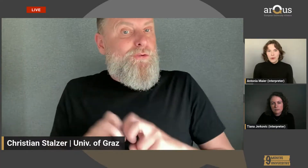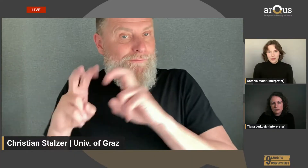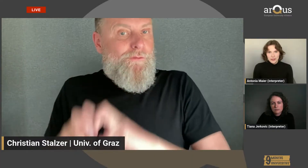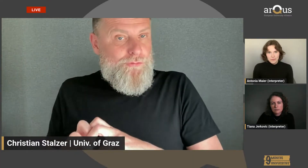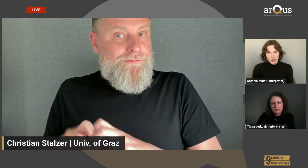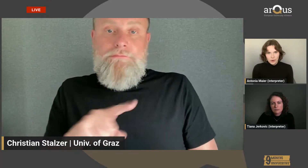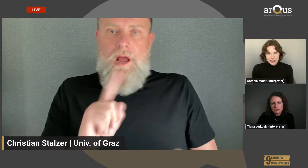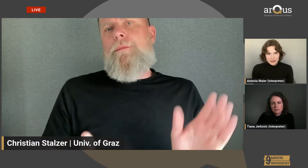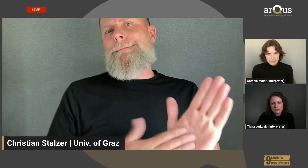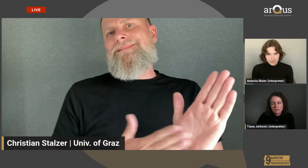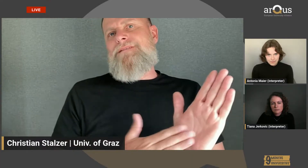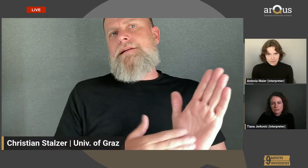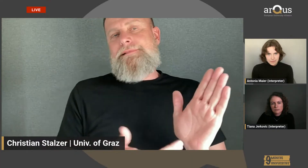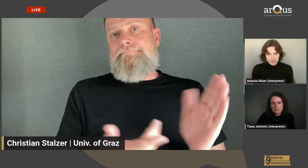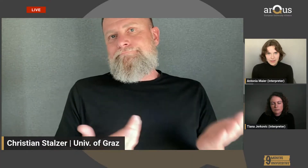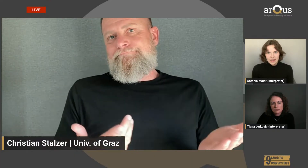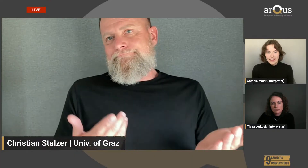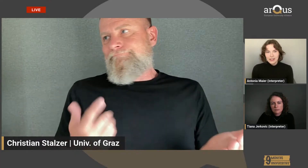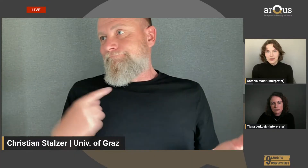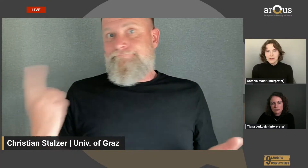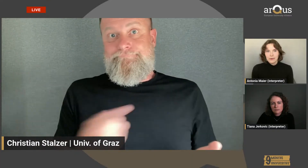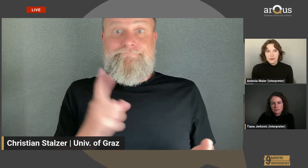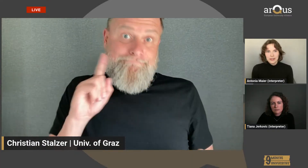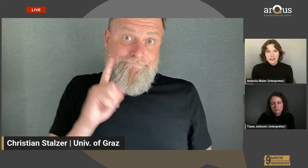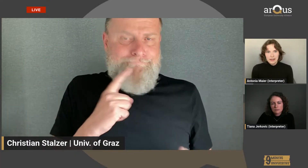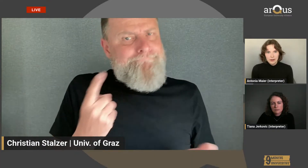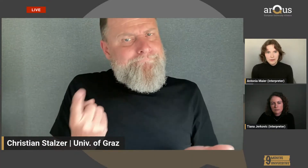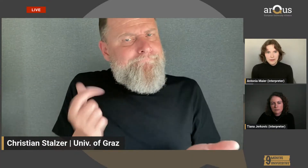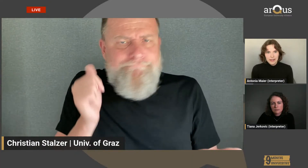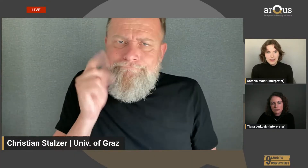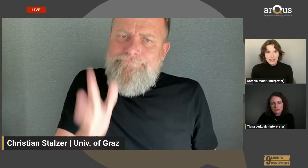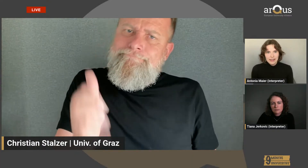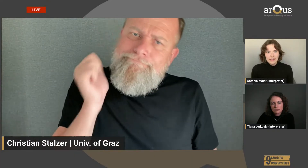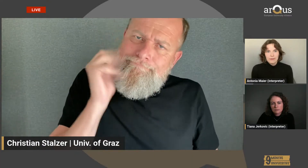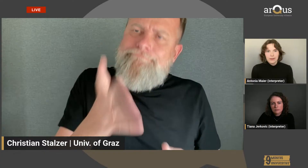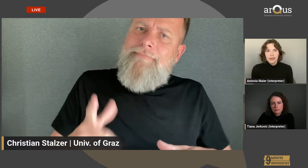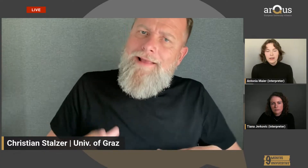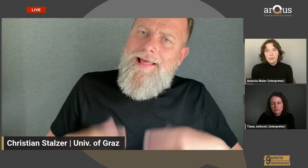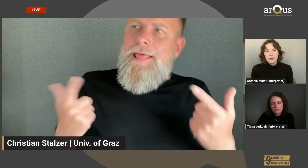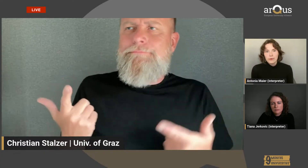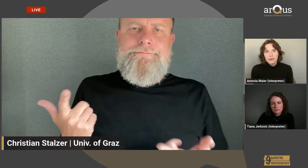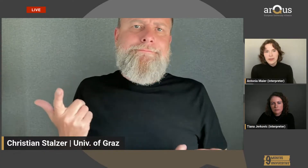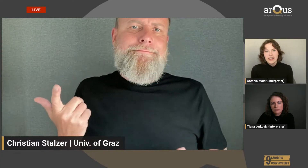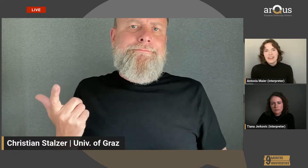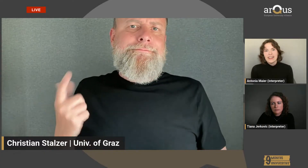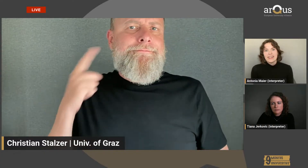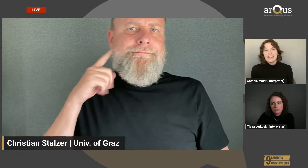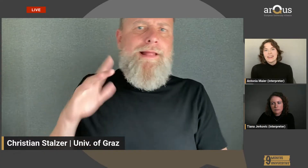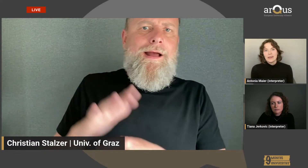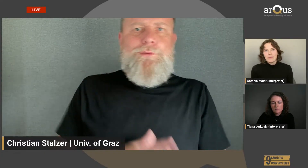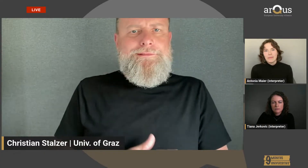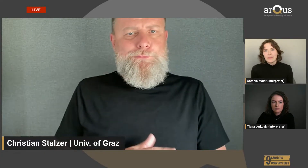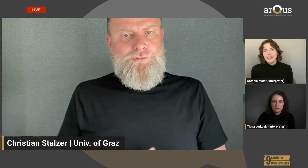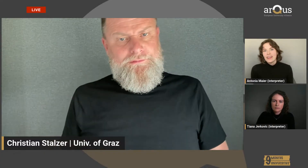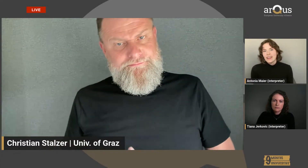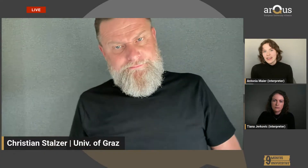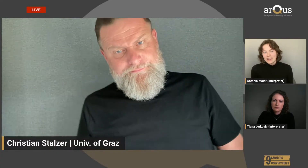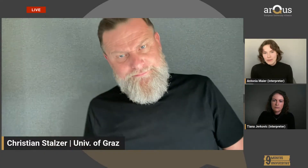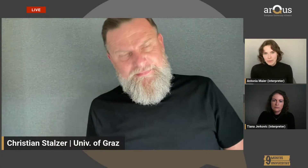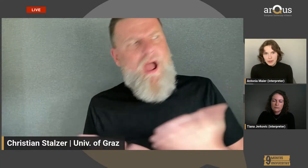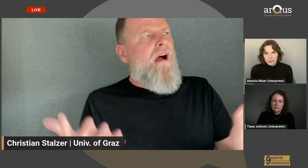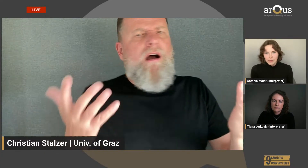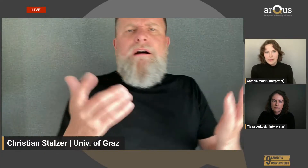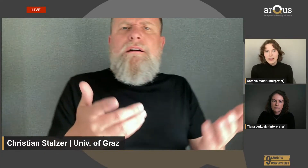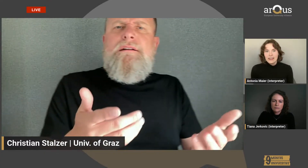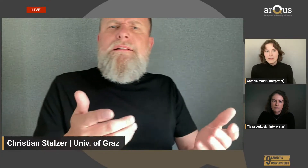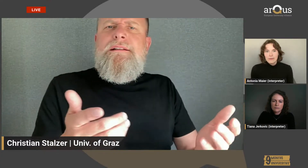form called audism. There's, of course, a lot of scientific proof that